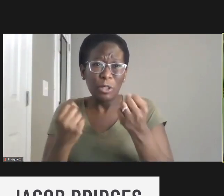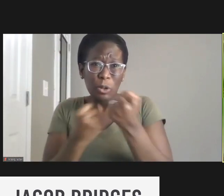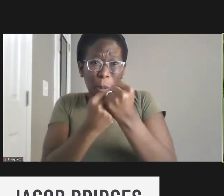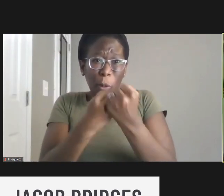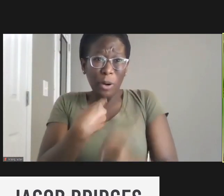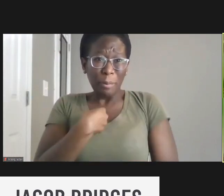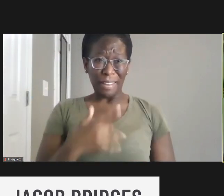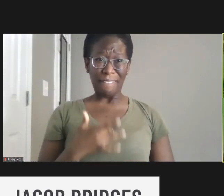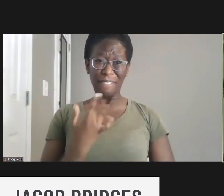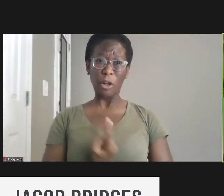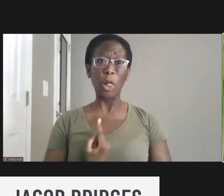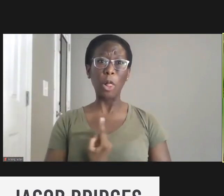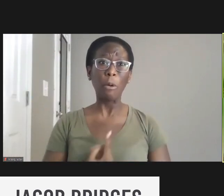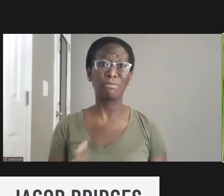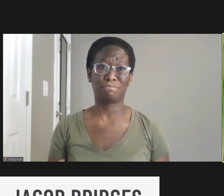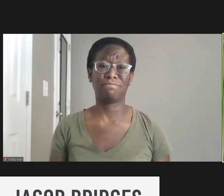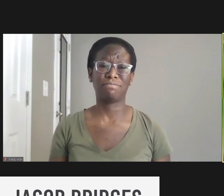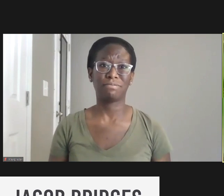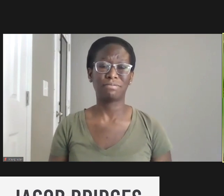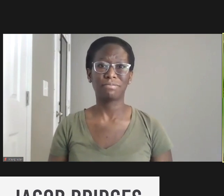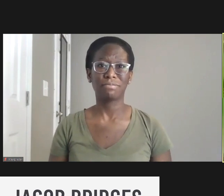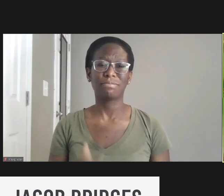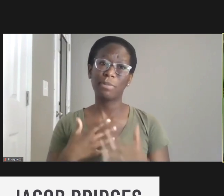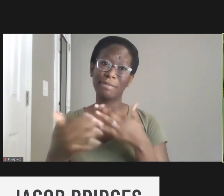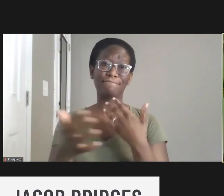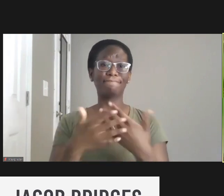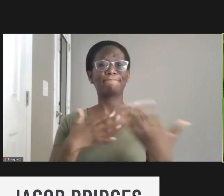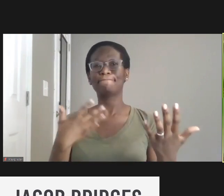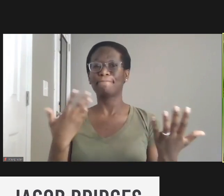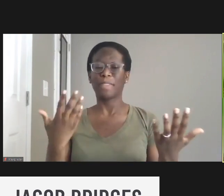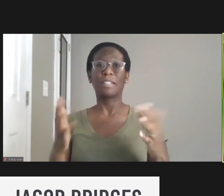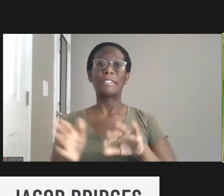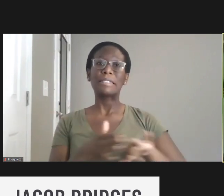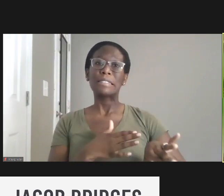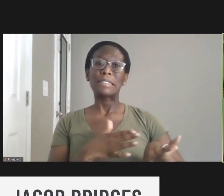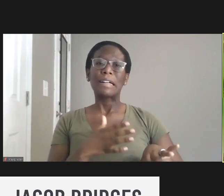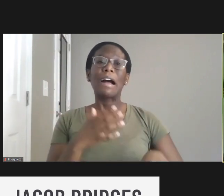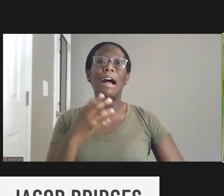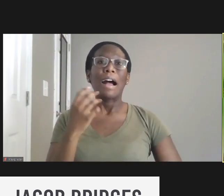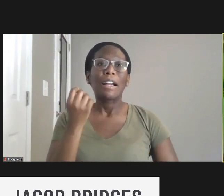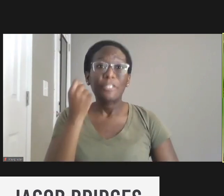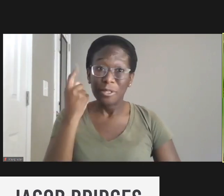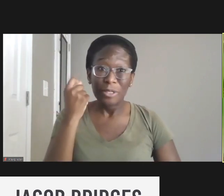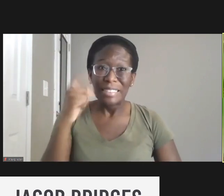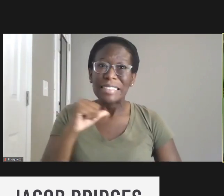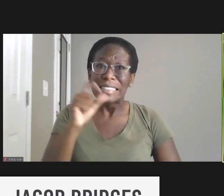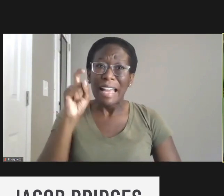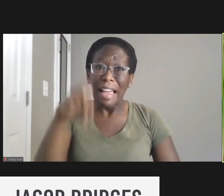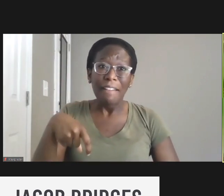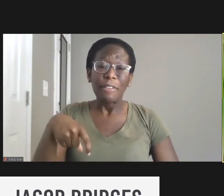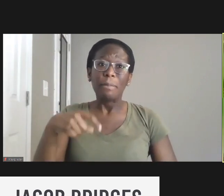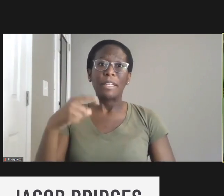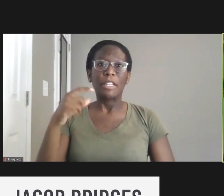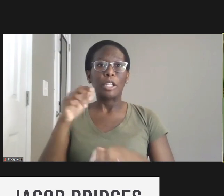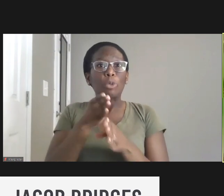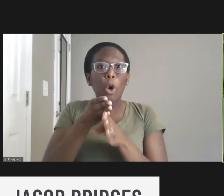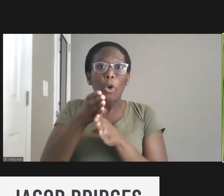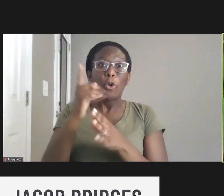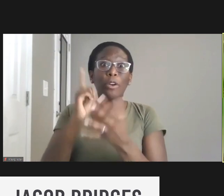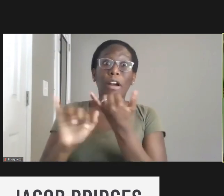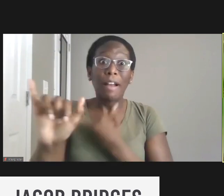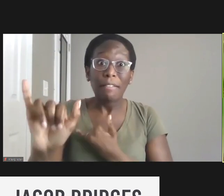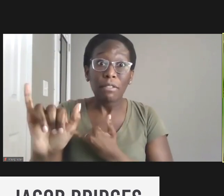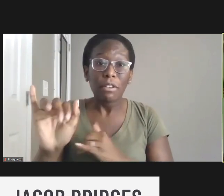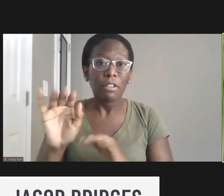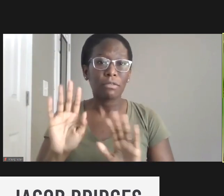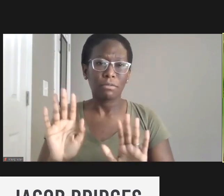But regardless of how I felt, I realized this doesn't have to be a long-term career. There are other ways to